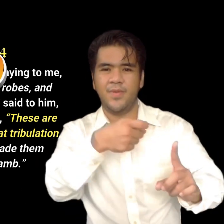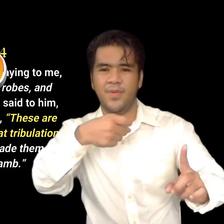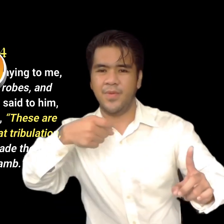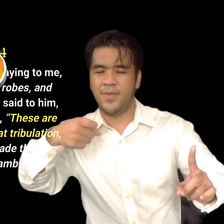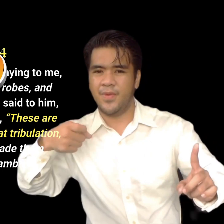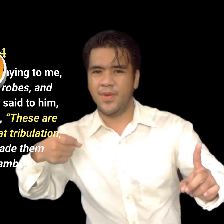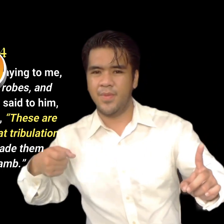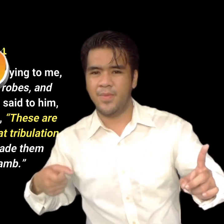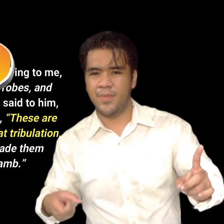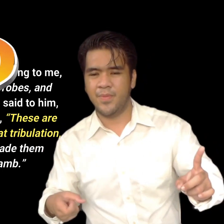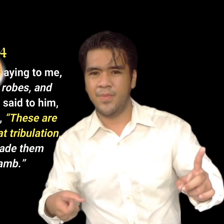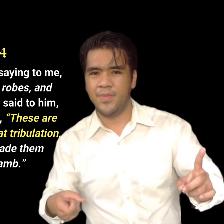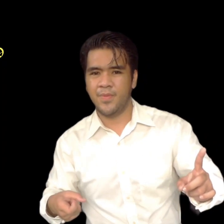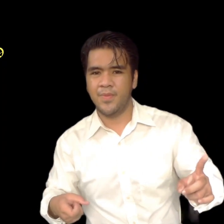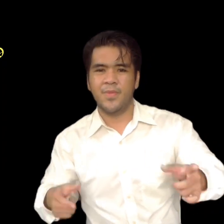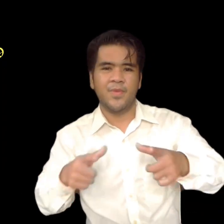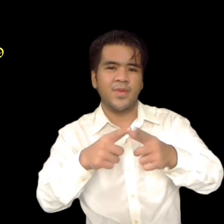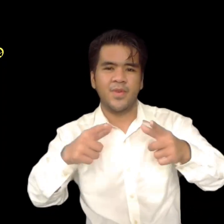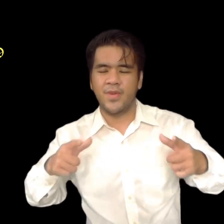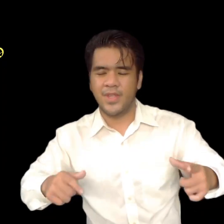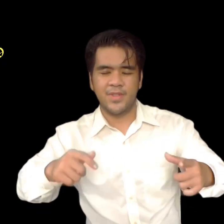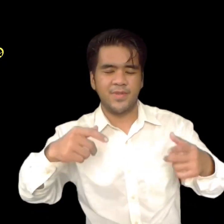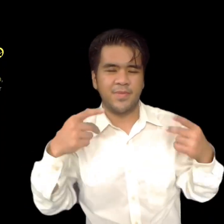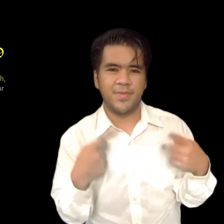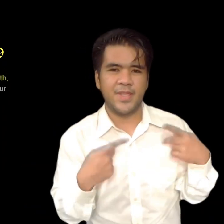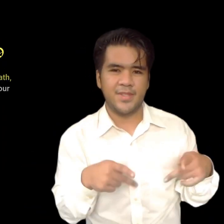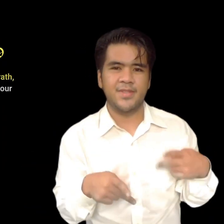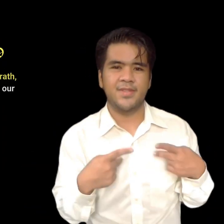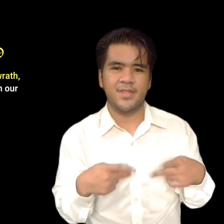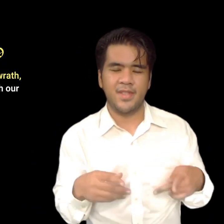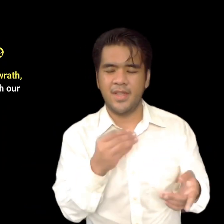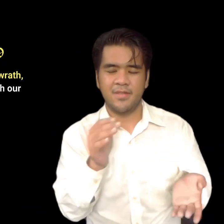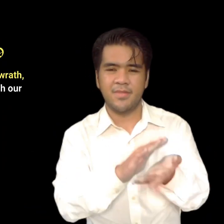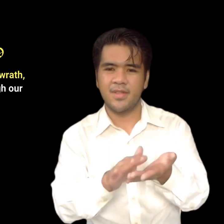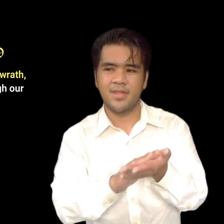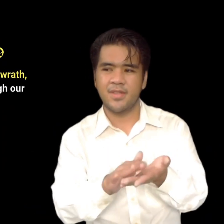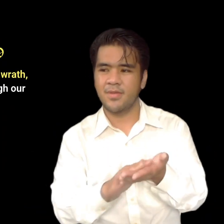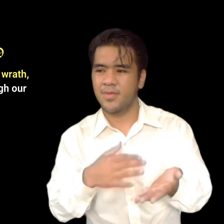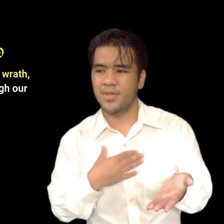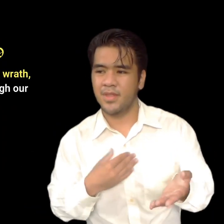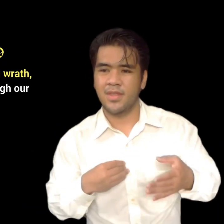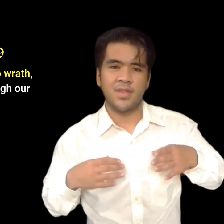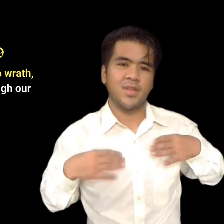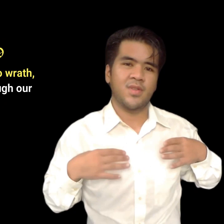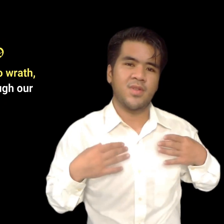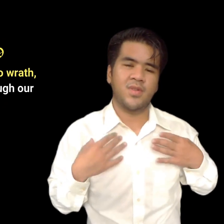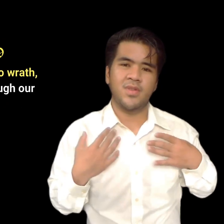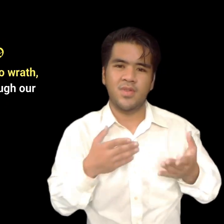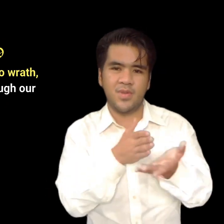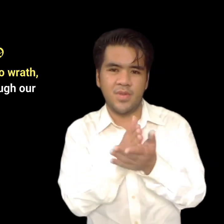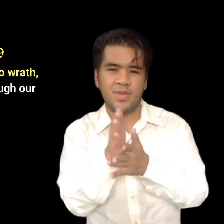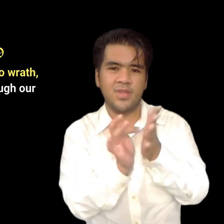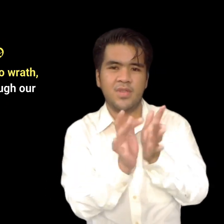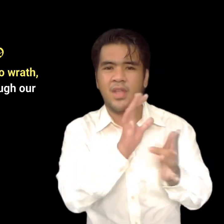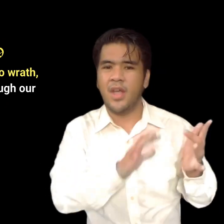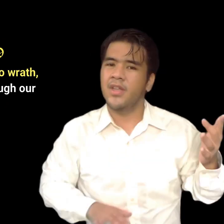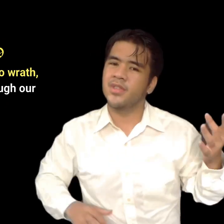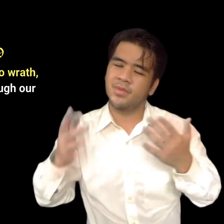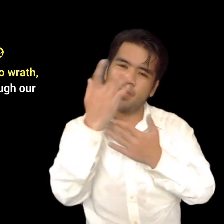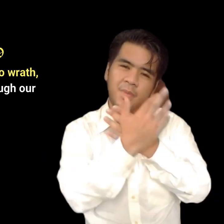haven't gone through it? But in 1 Thessalonians chapter 5 verse 9 it says that God has not appointed us to wrath but to obtain salvation by our